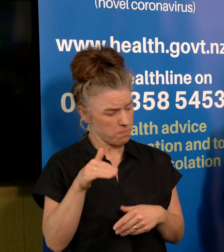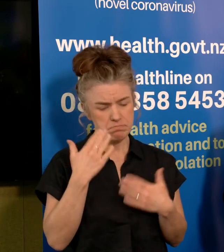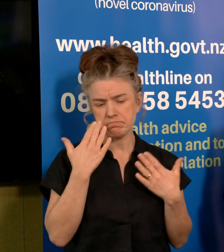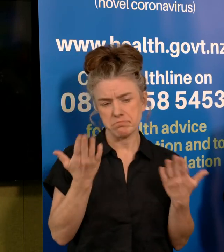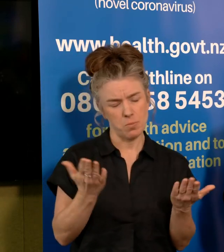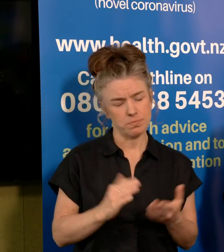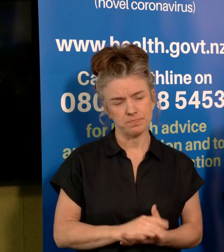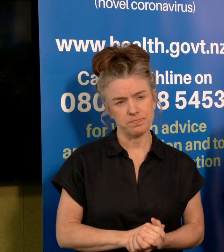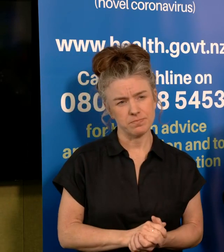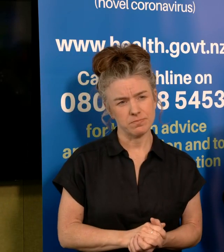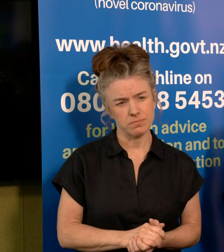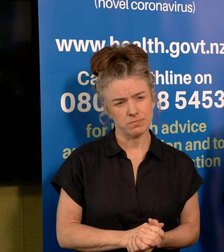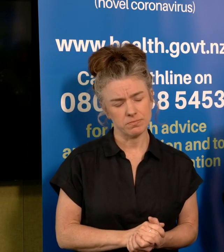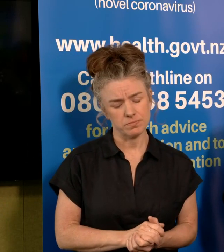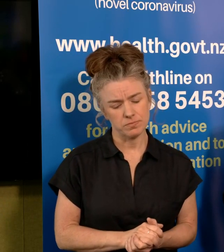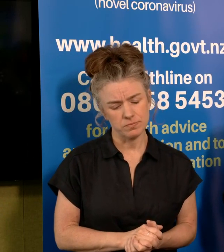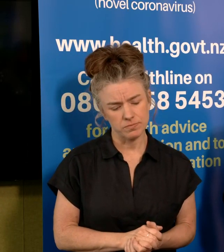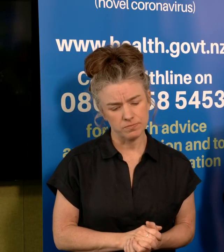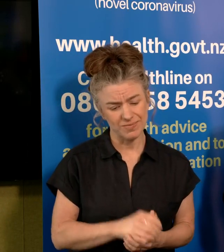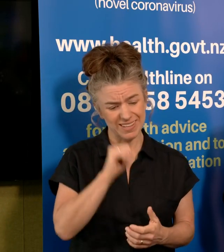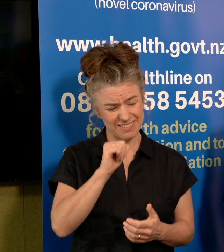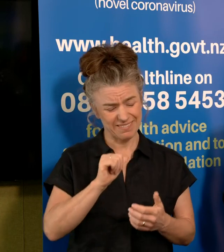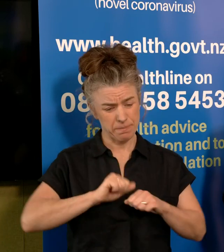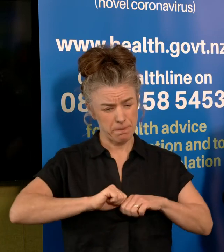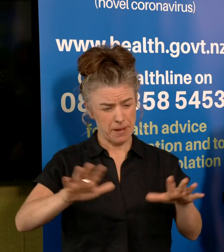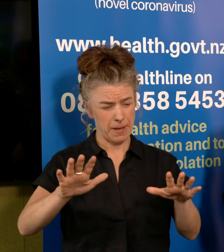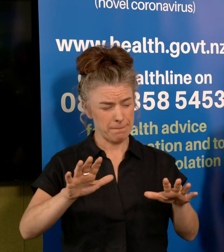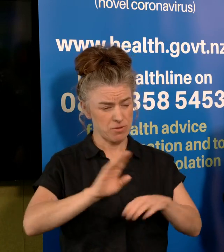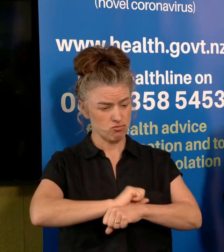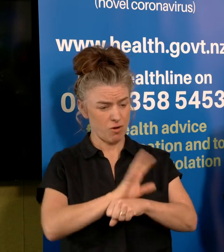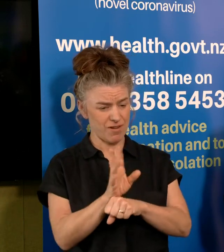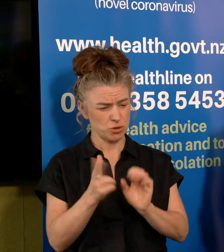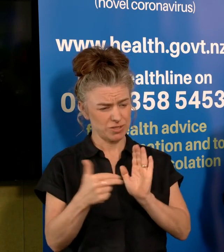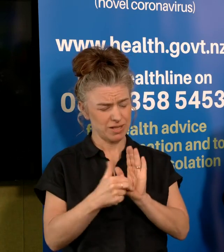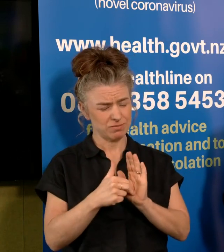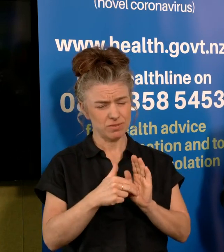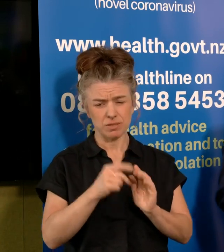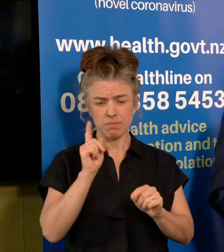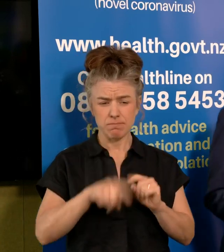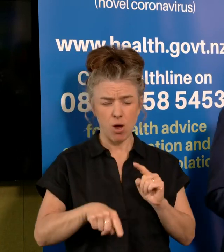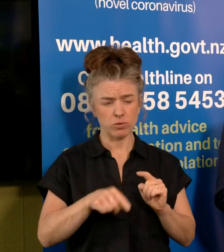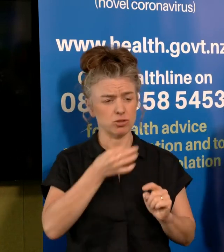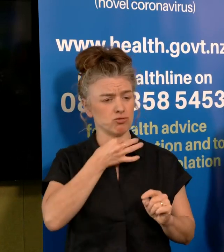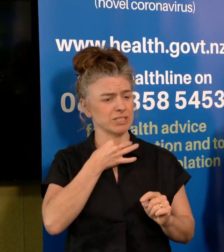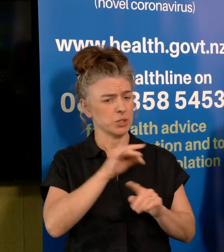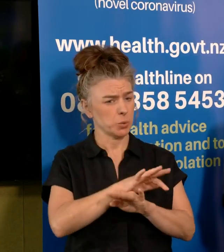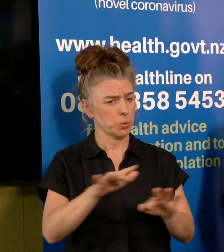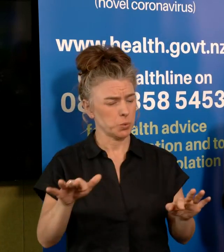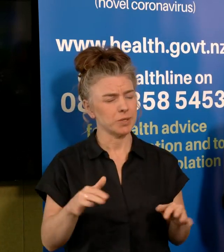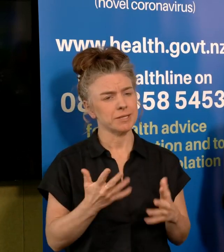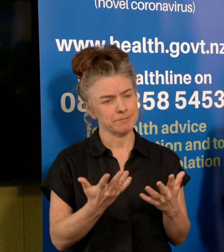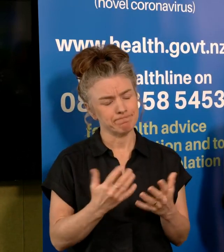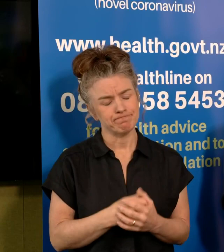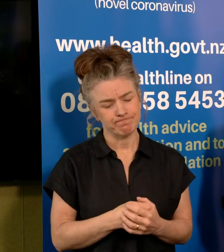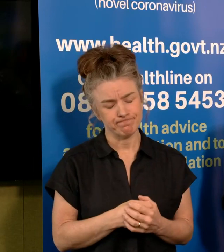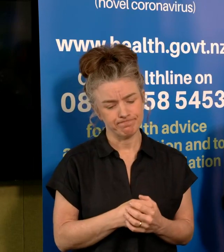about a worst case scenario, a community outbreak, can you just talk us through who would be most at risk if that was to occur? Yes, sure. Well, what we've seen